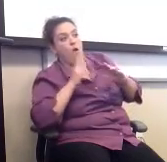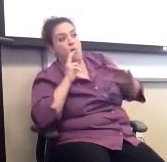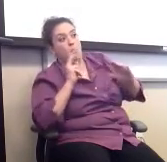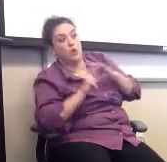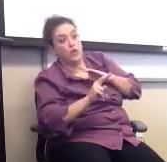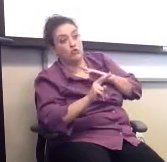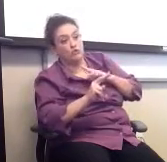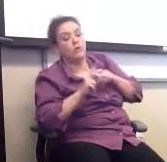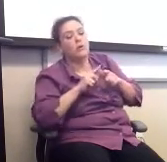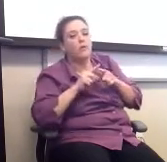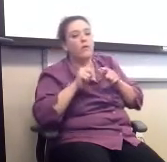that.